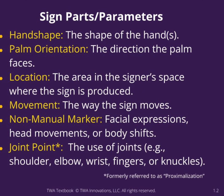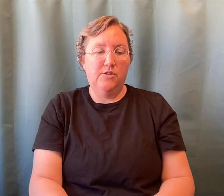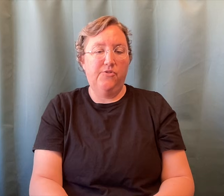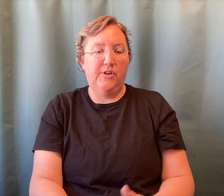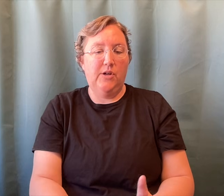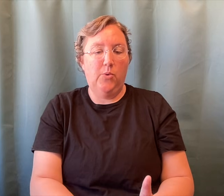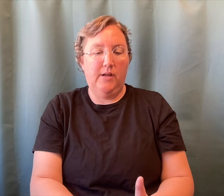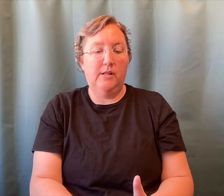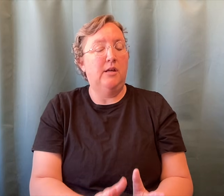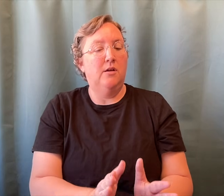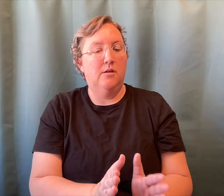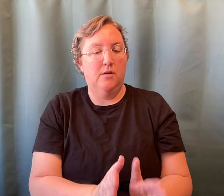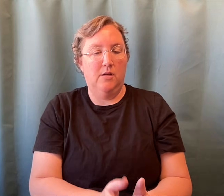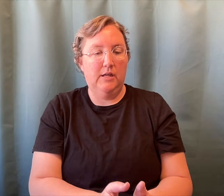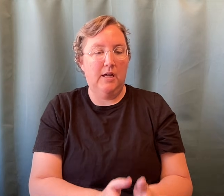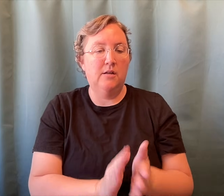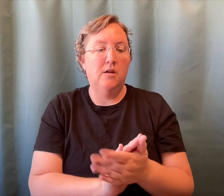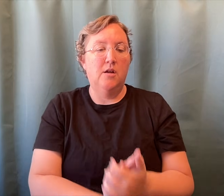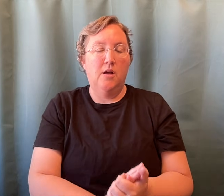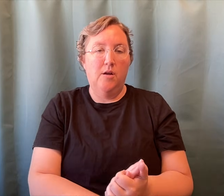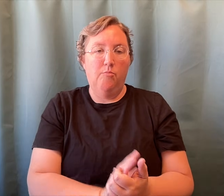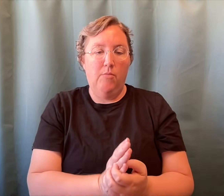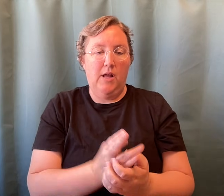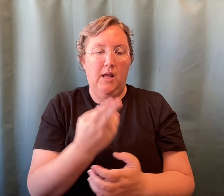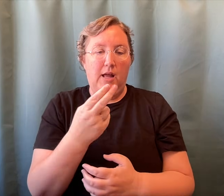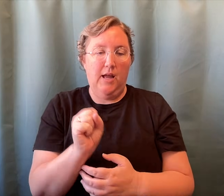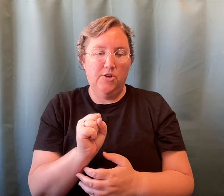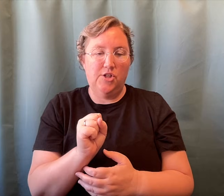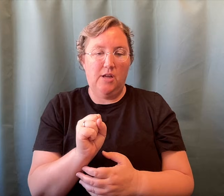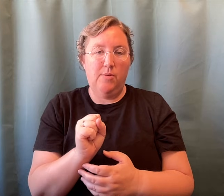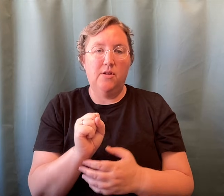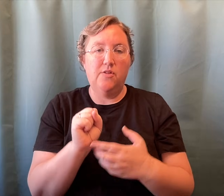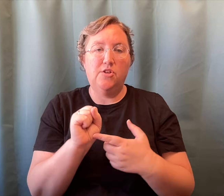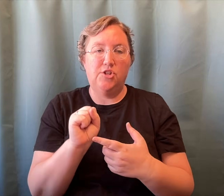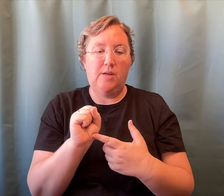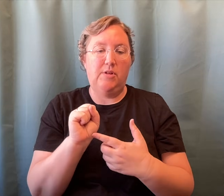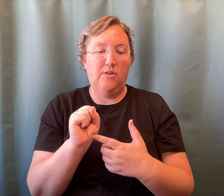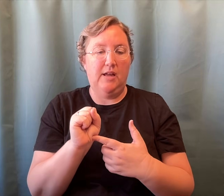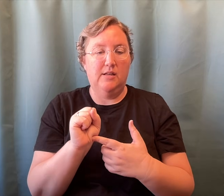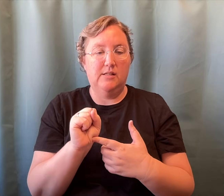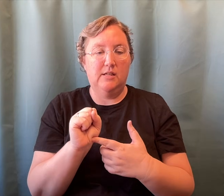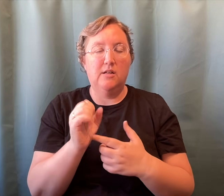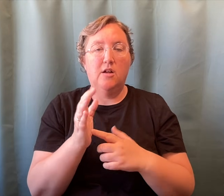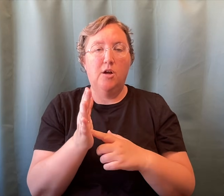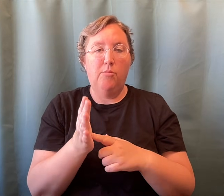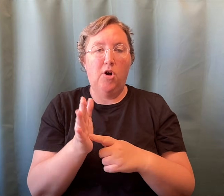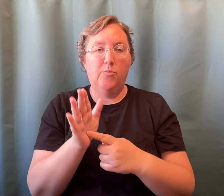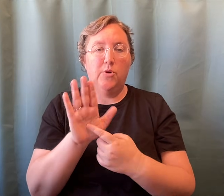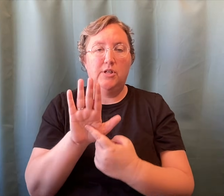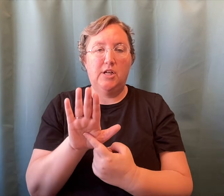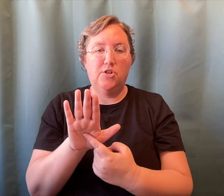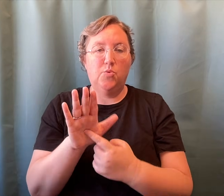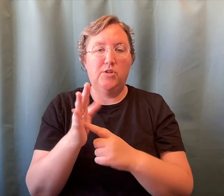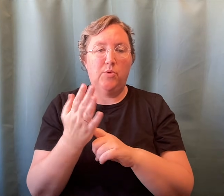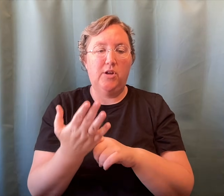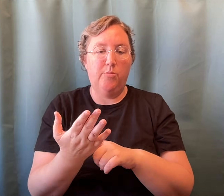So very quickly, again, hand shape, the shape that your hand is in. Palm orientation, which way your palm